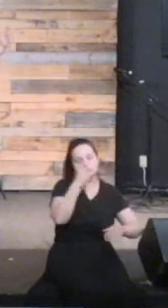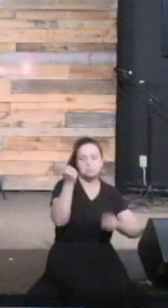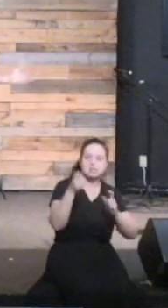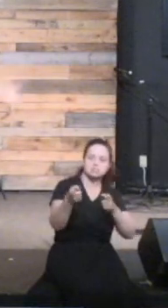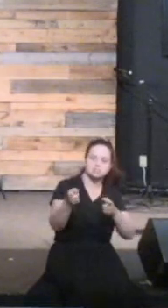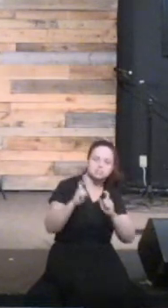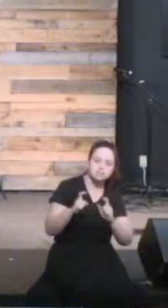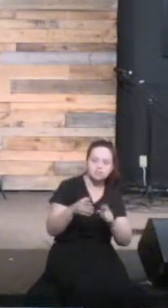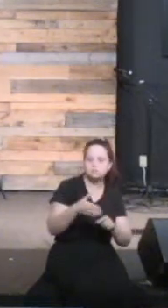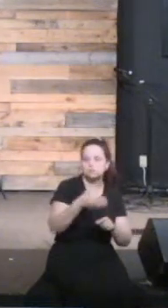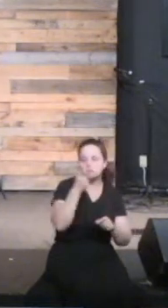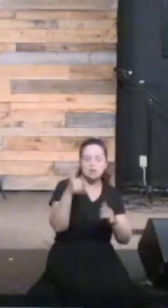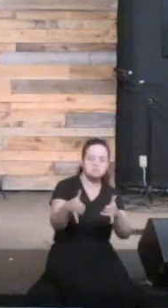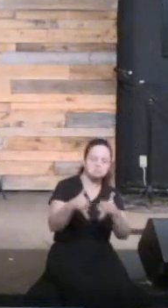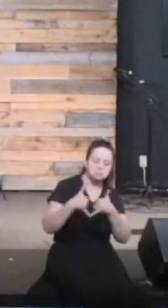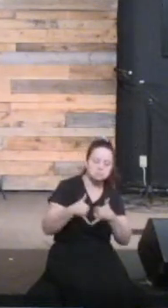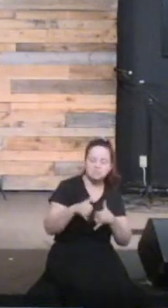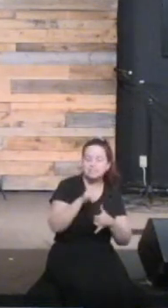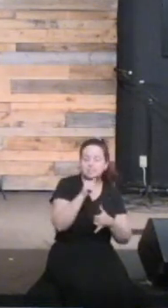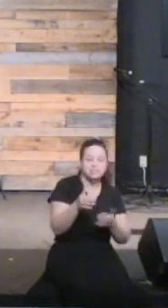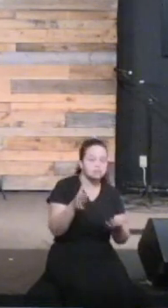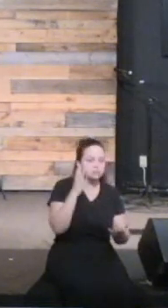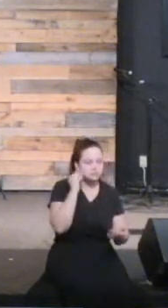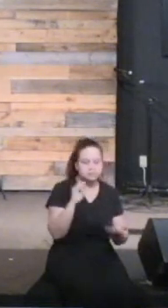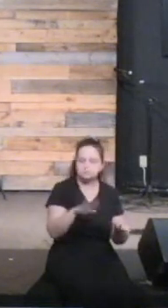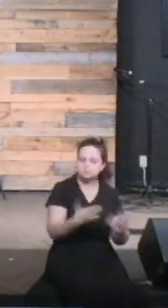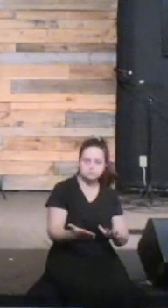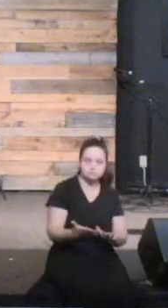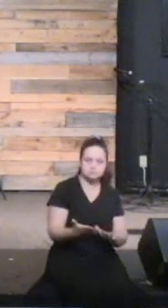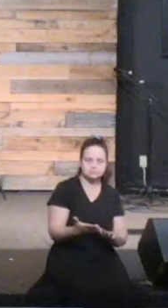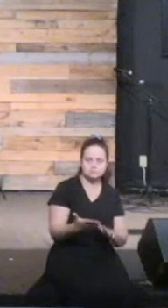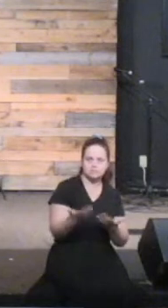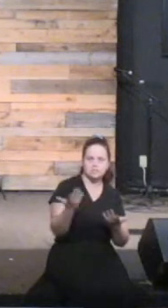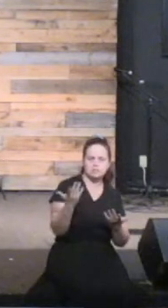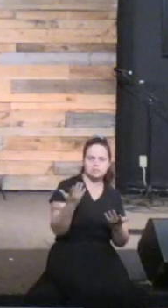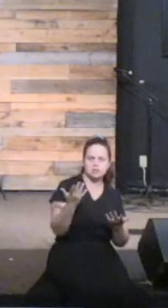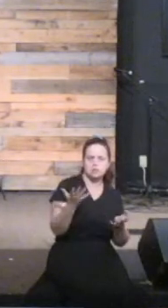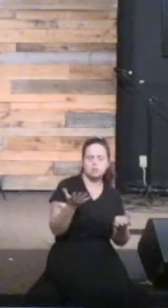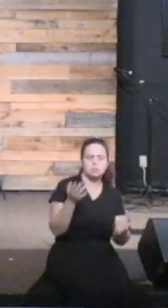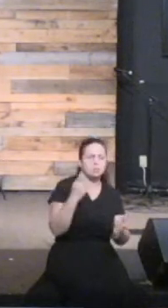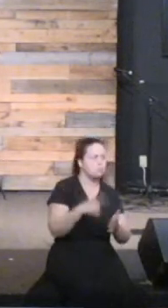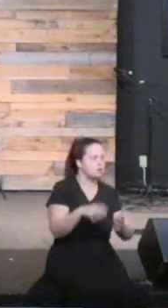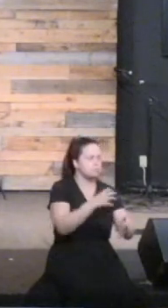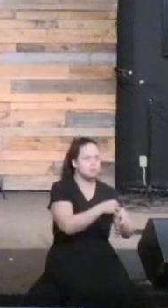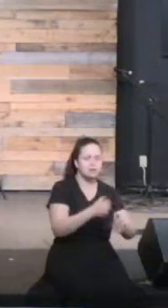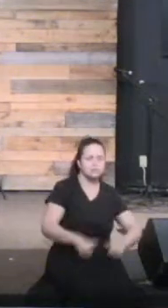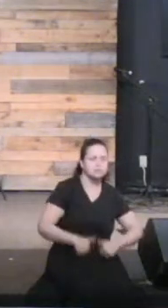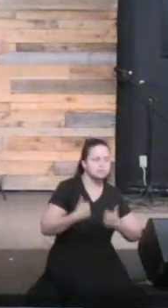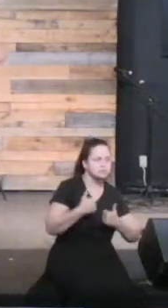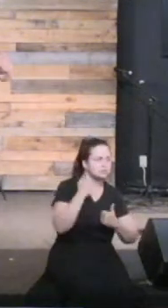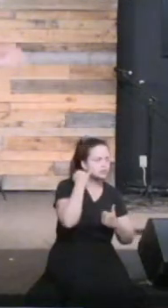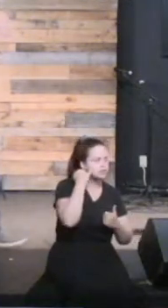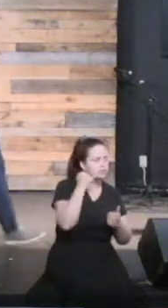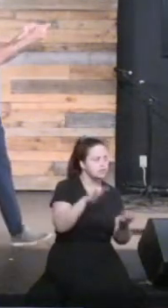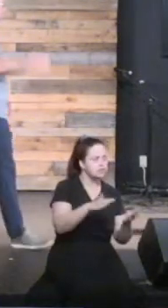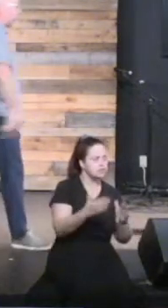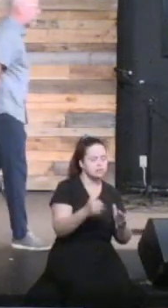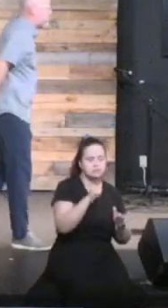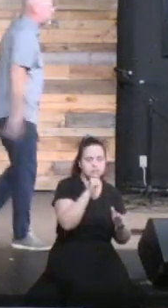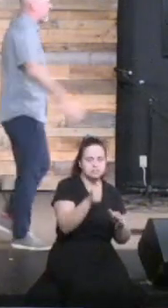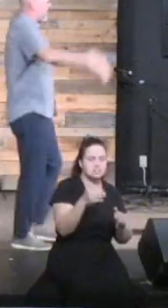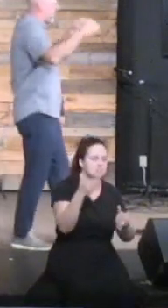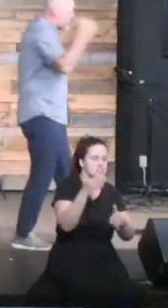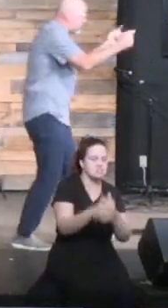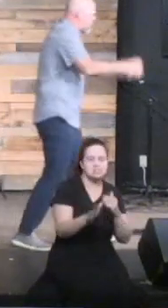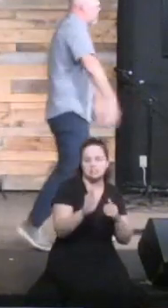the ultimate reward he didn't experience death I mean what a powerful life if death isn't at the end of your